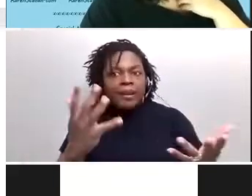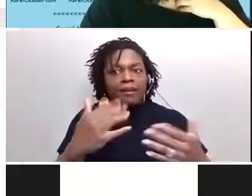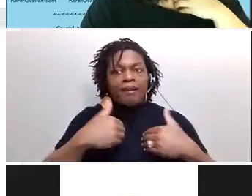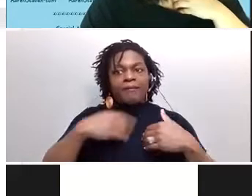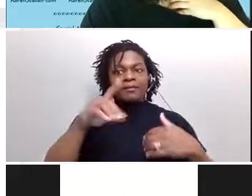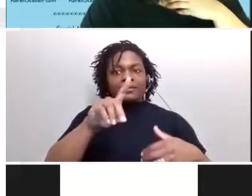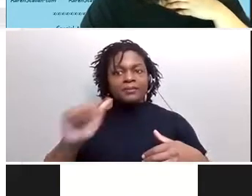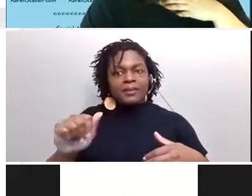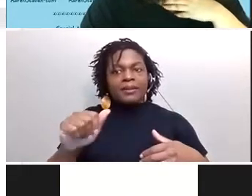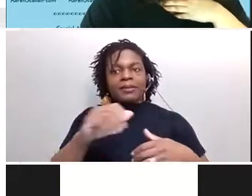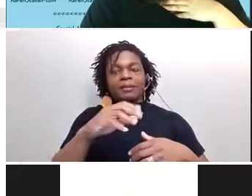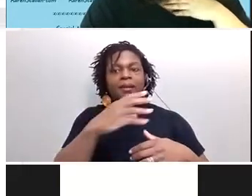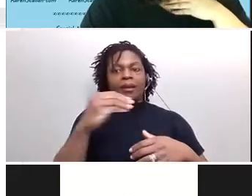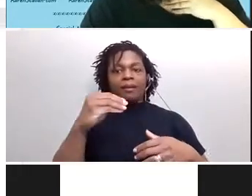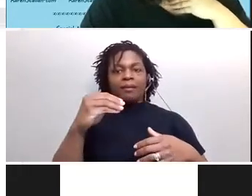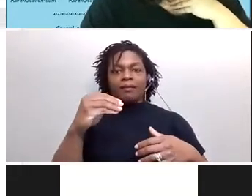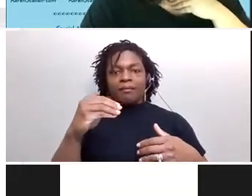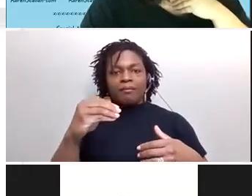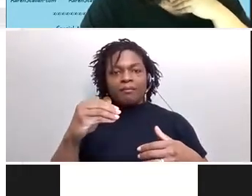disability and be, in